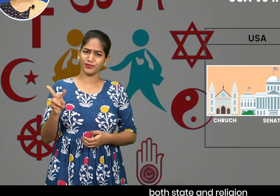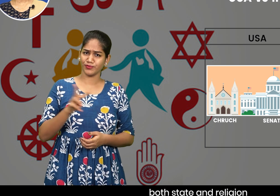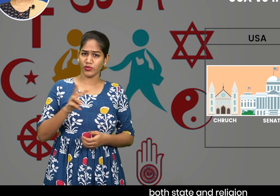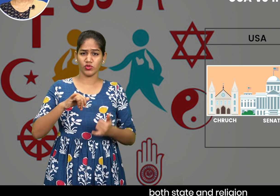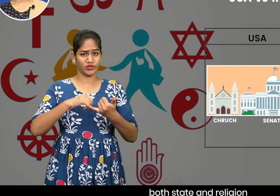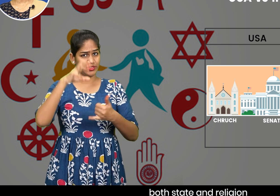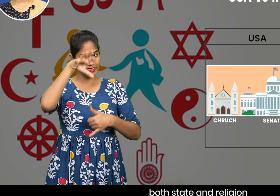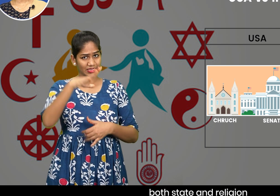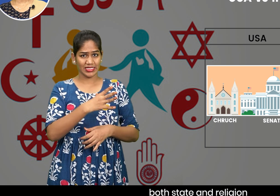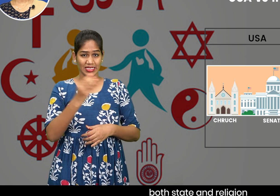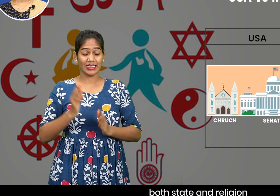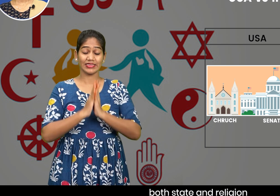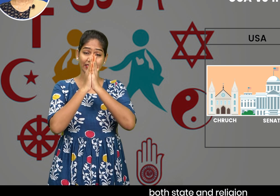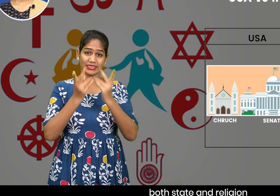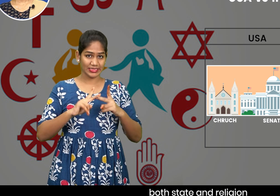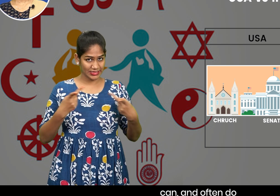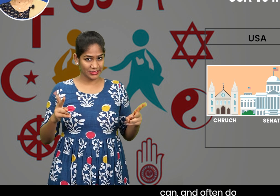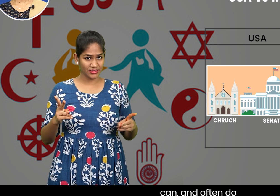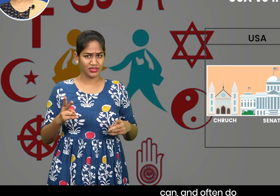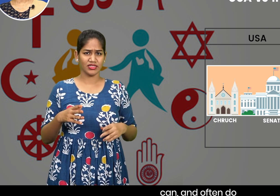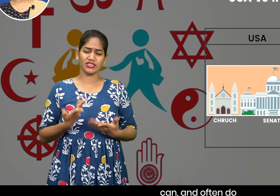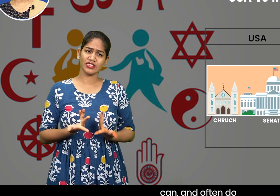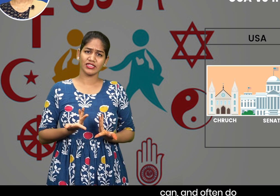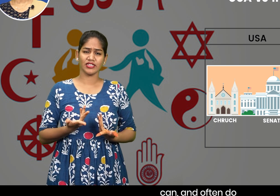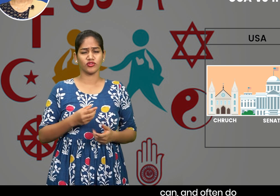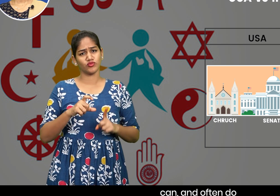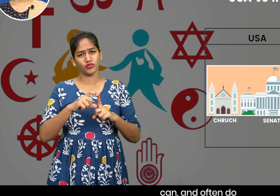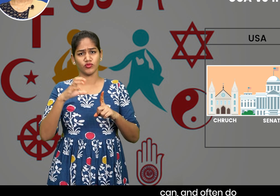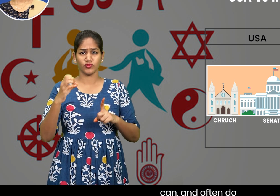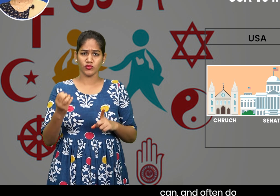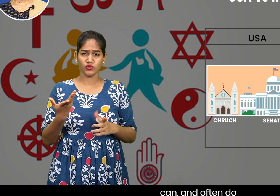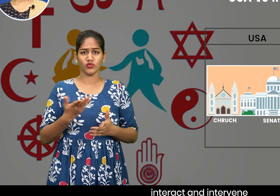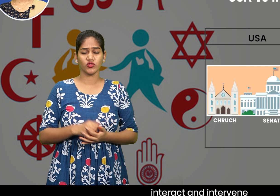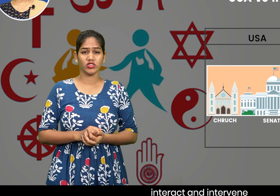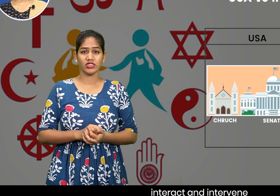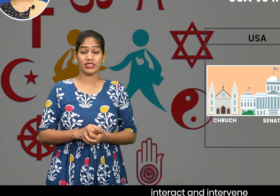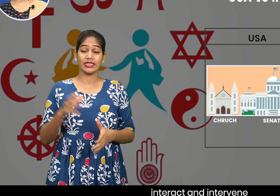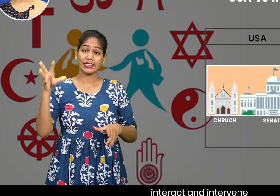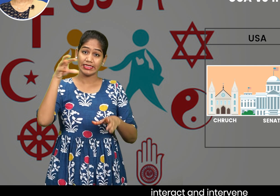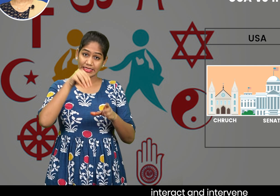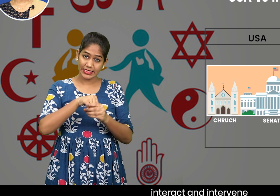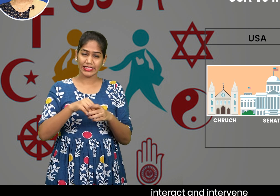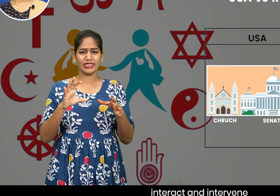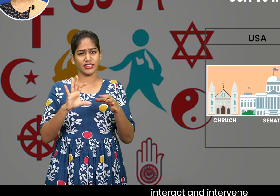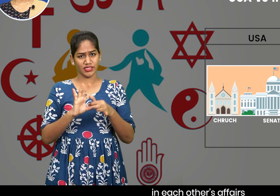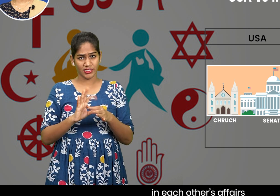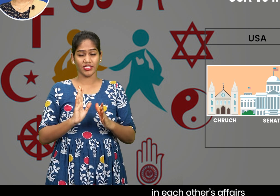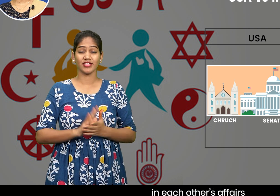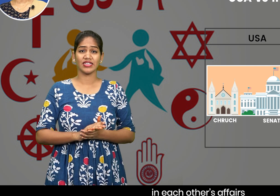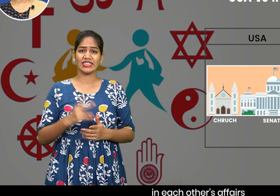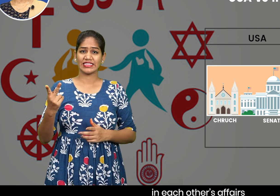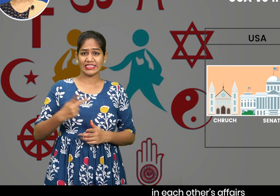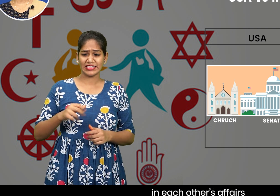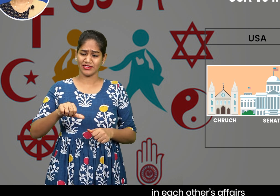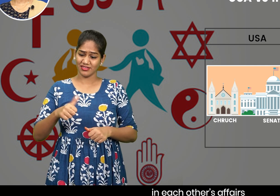both state and religion can and often do interact and intervene in